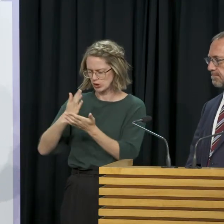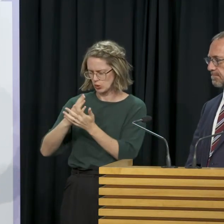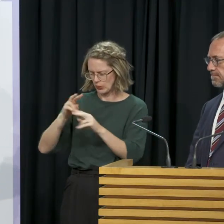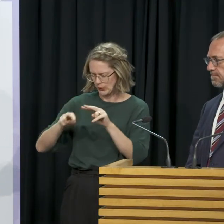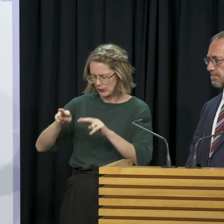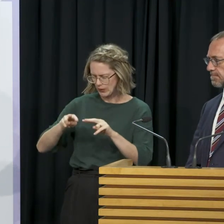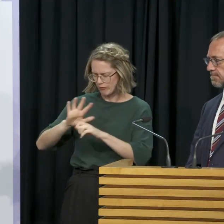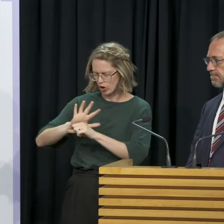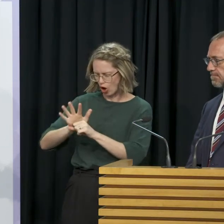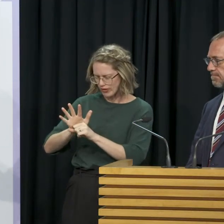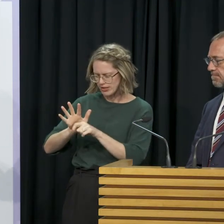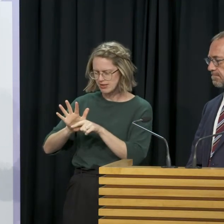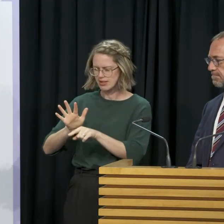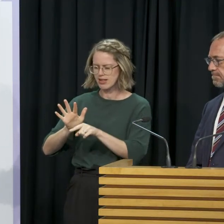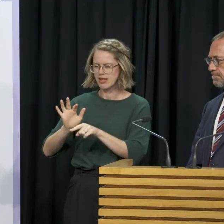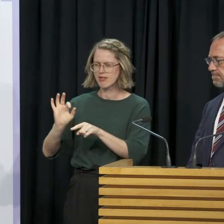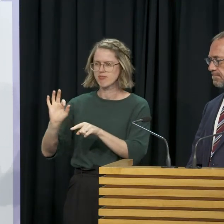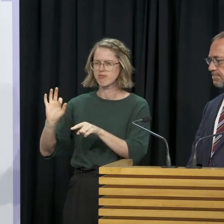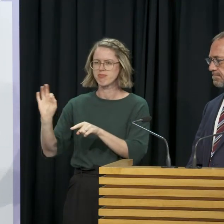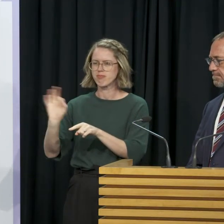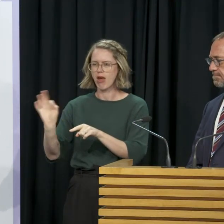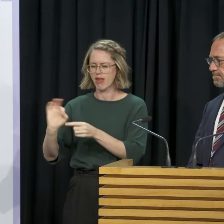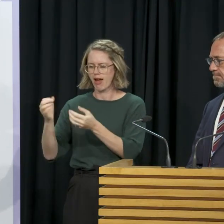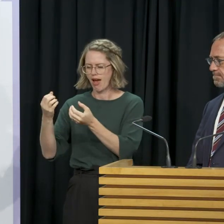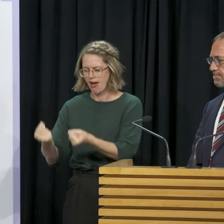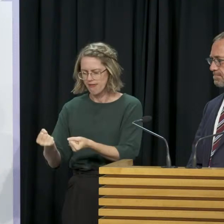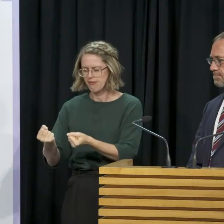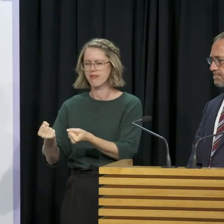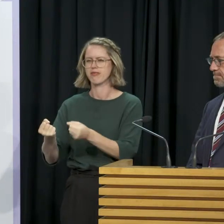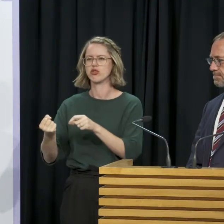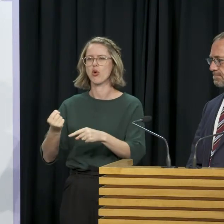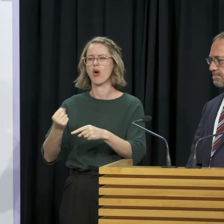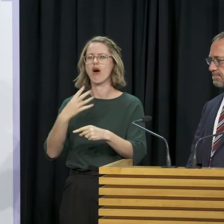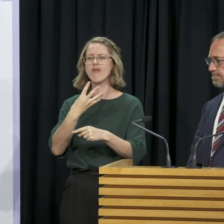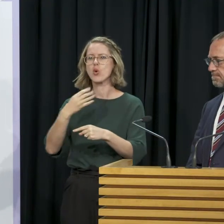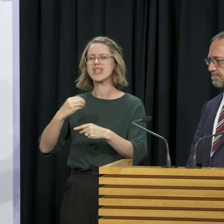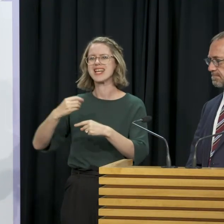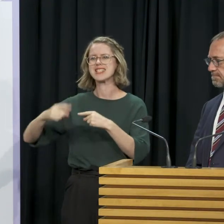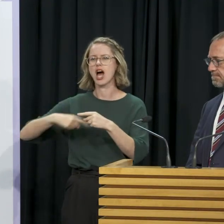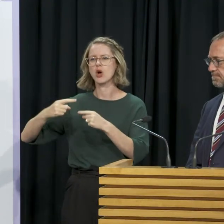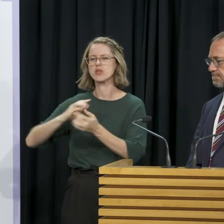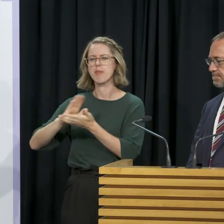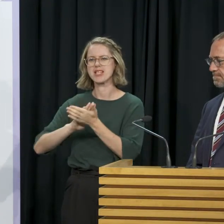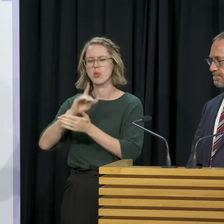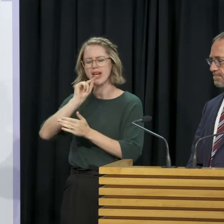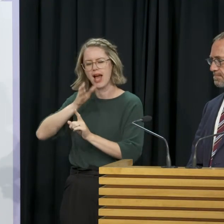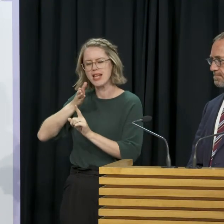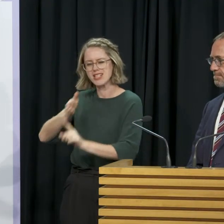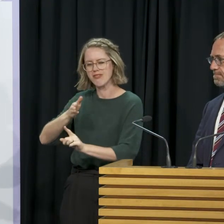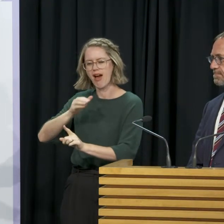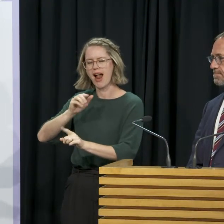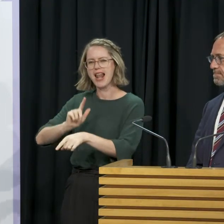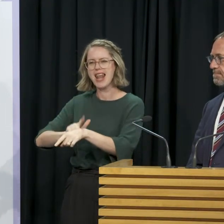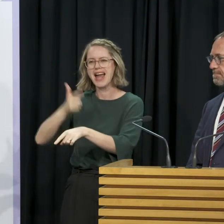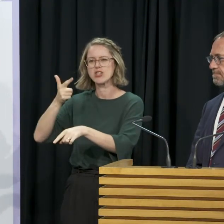have any viral load in there. And so that means that we can pick up the early stages or the late stages or even the historic stages